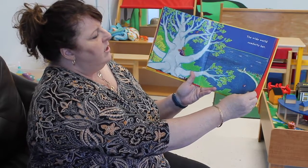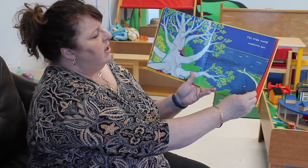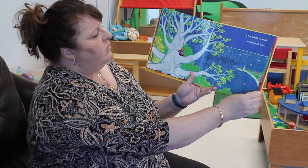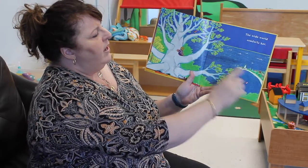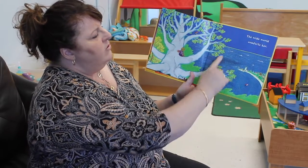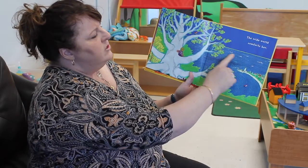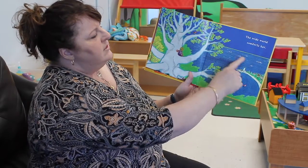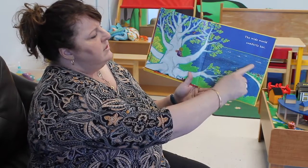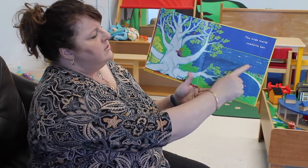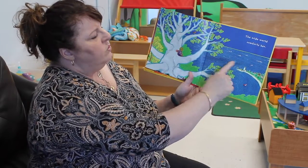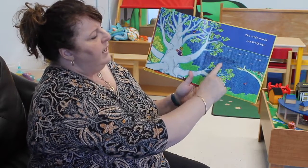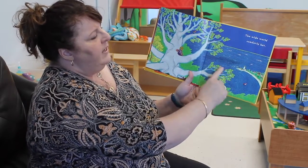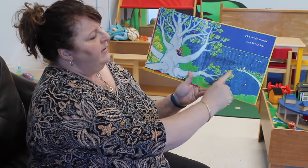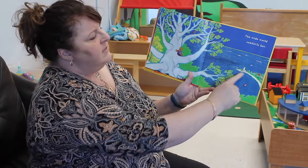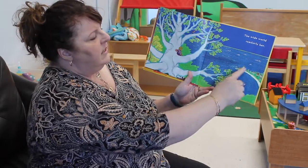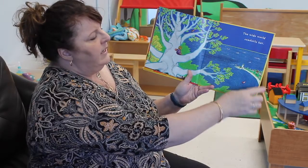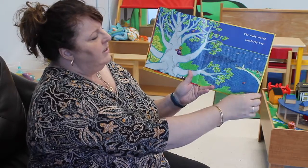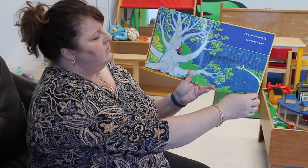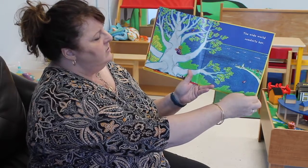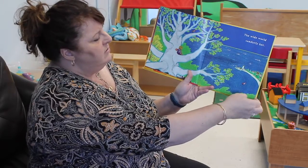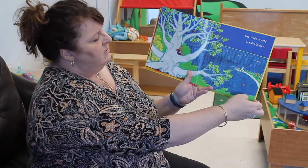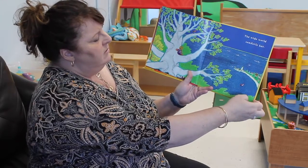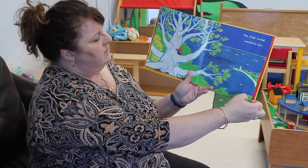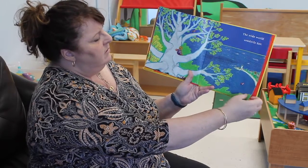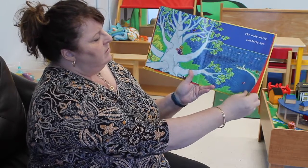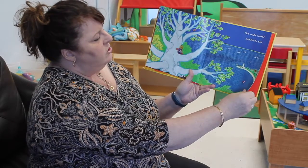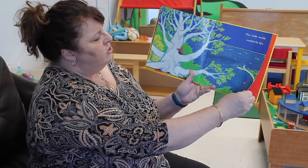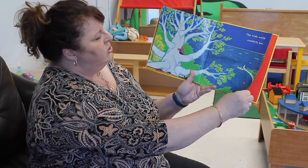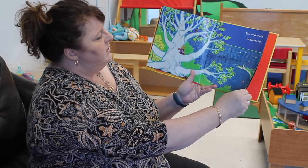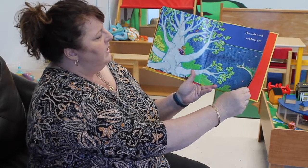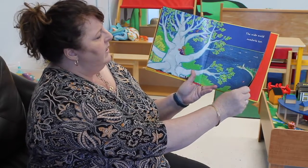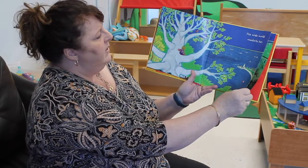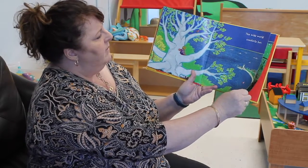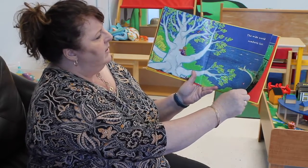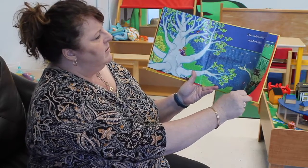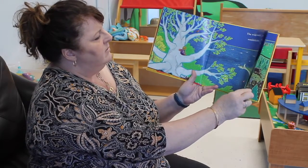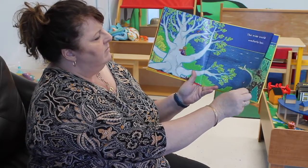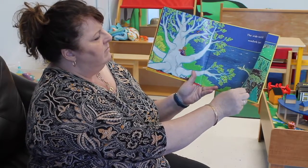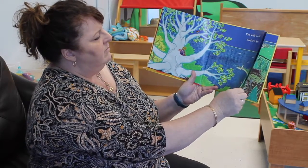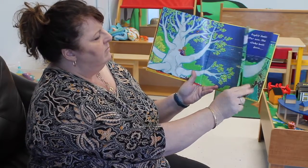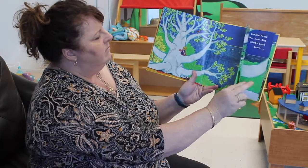all around. She sees the waves and a lighthouse. She's just taking a minute.